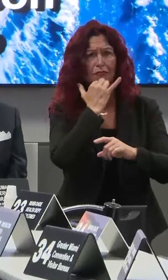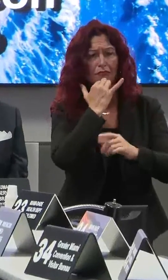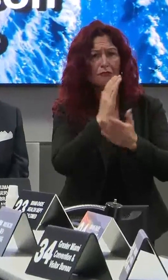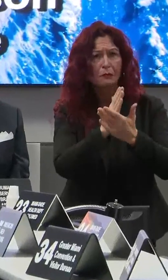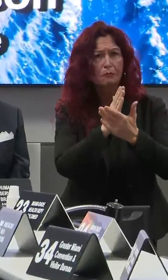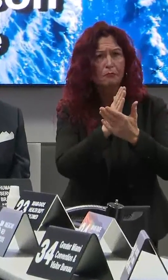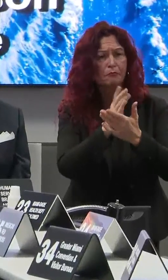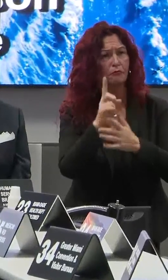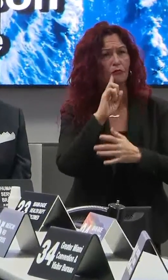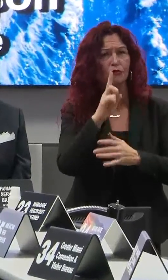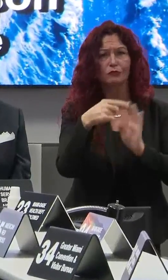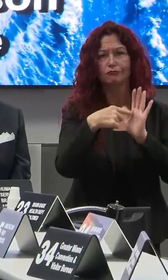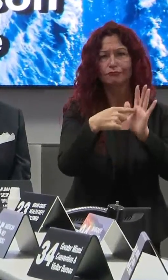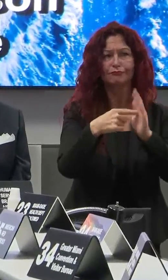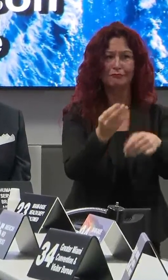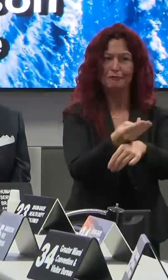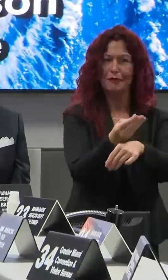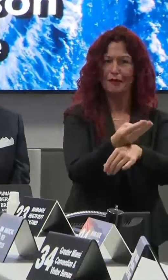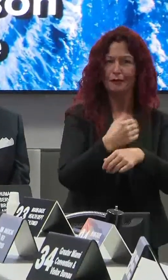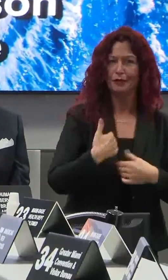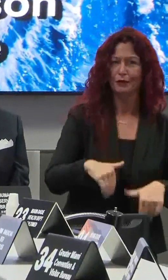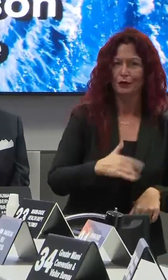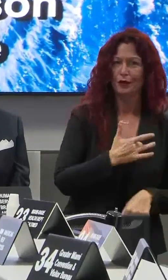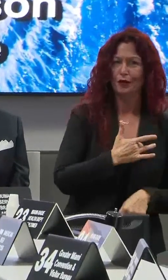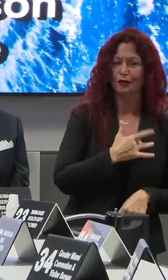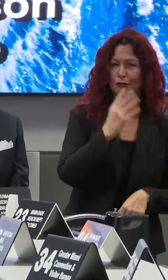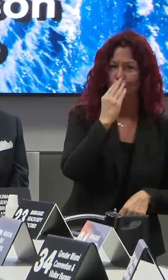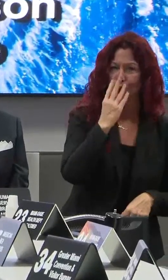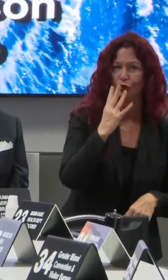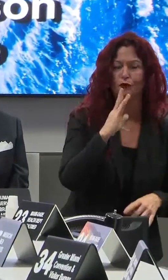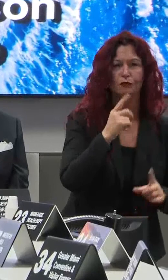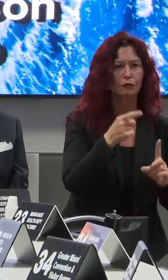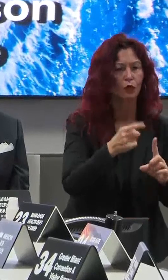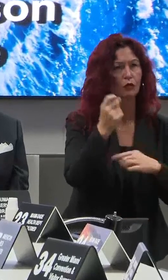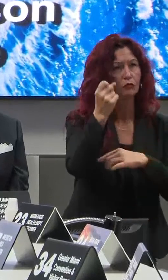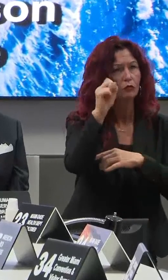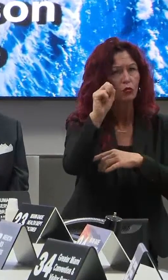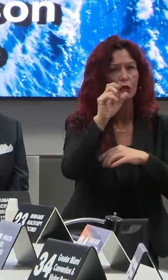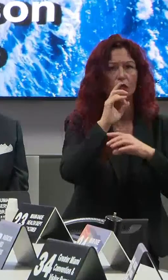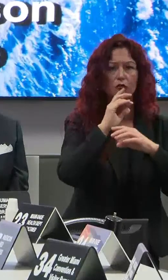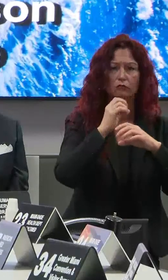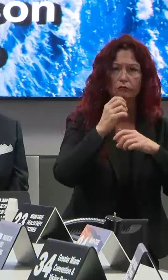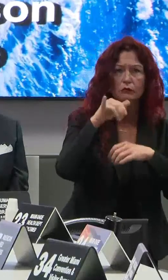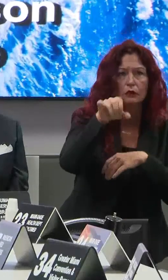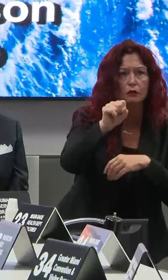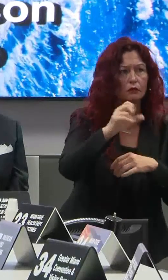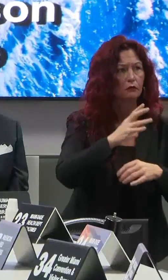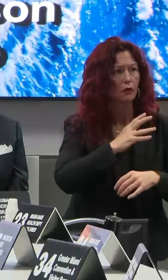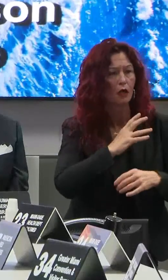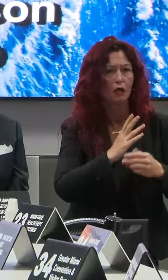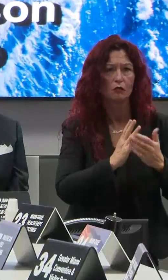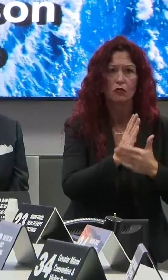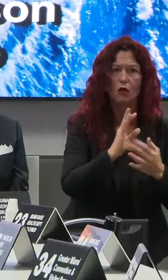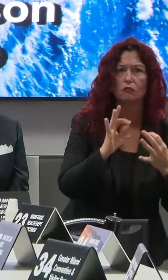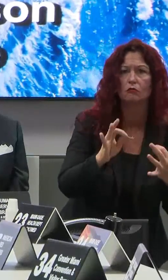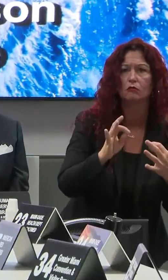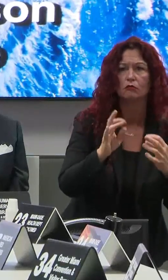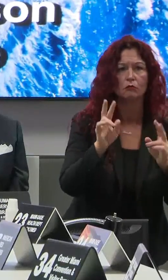think are heroes of our community, and had the right spirit of what the protest was all about. And I want to bring them